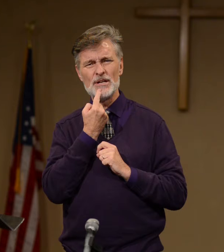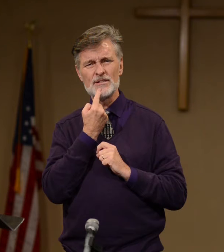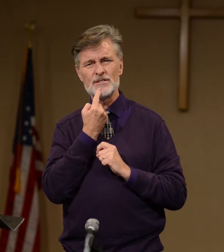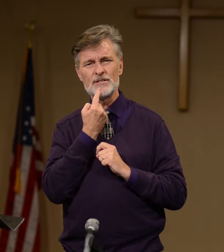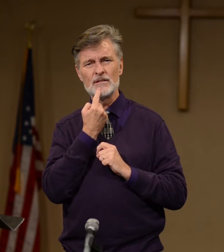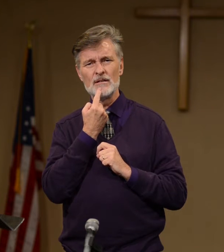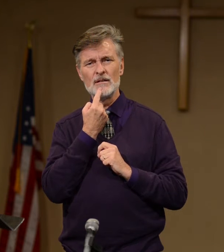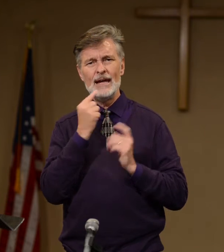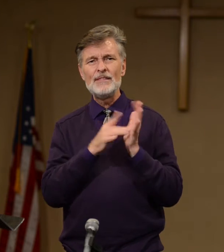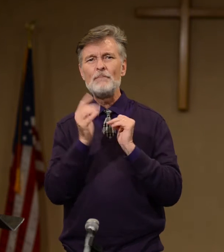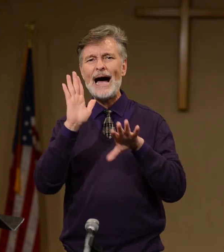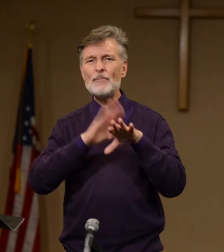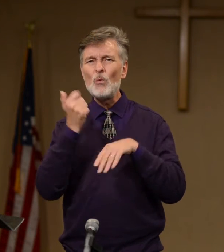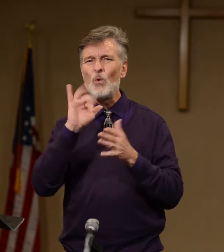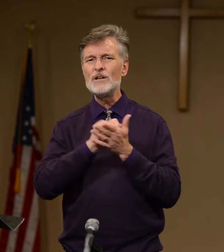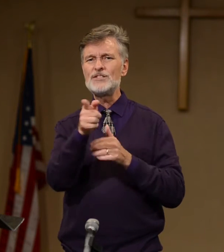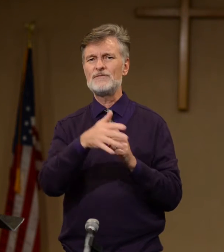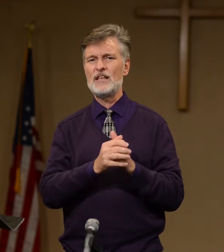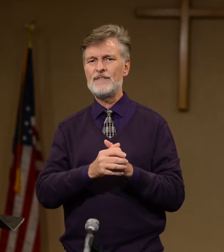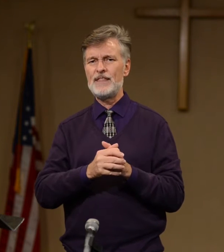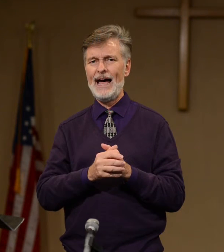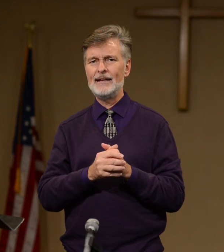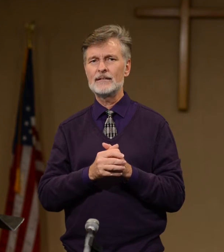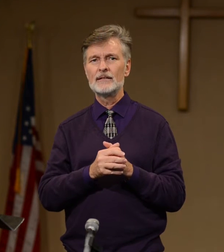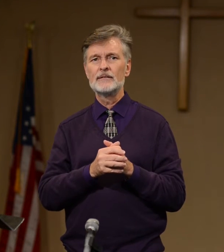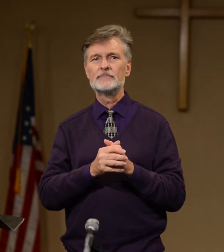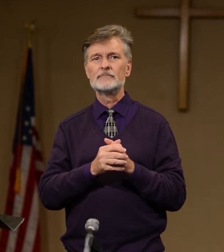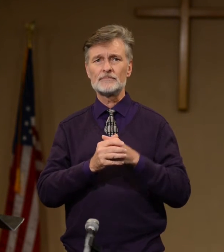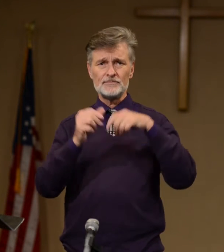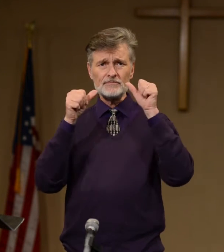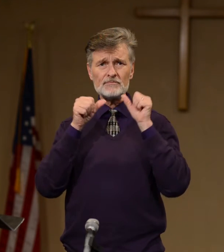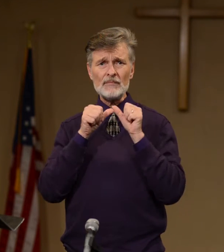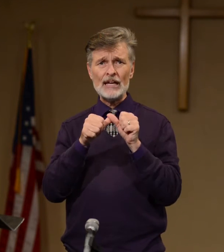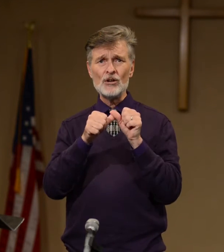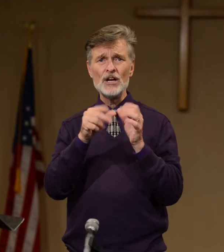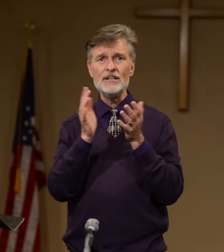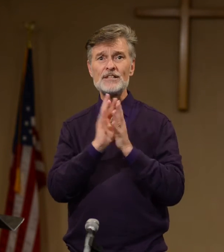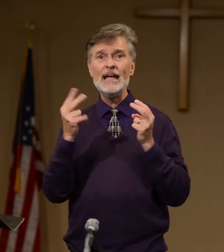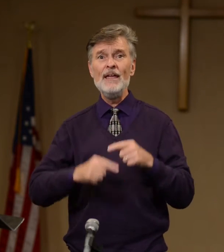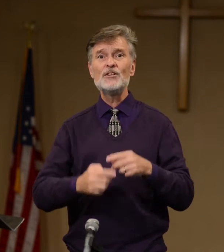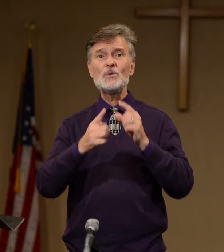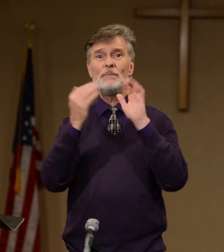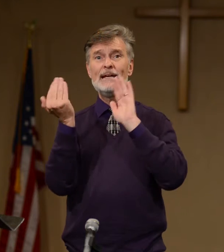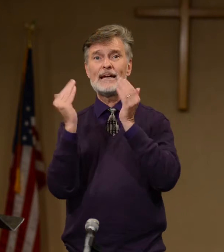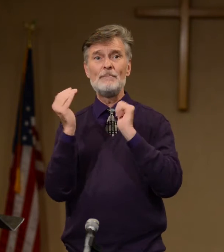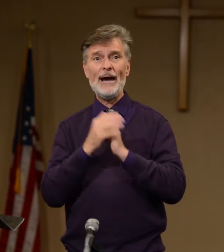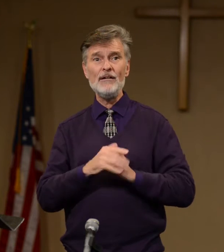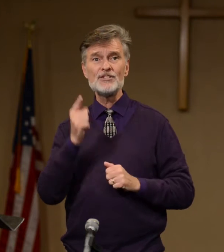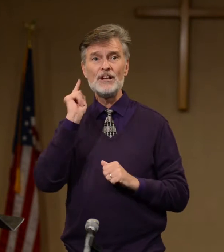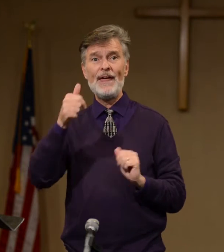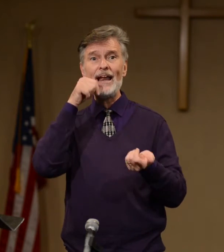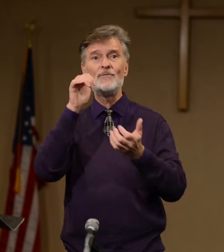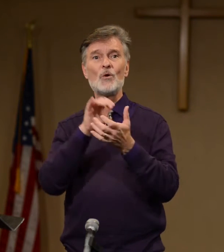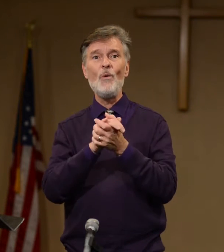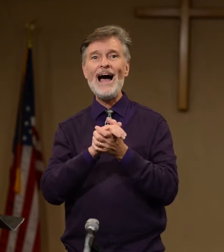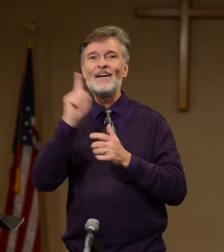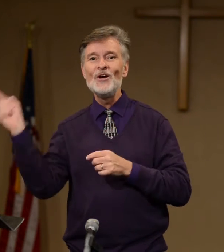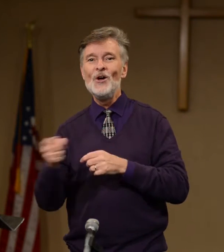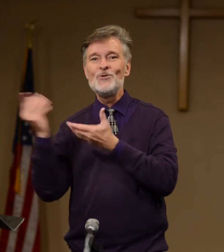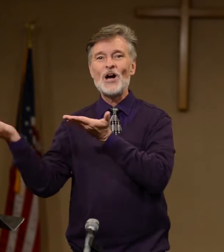bitterness. And the Bible warns us of that. It goes on to say, this would be in comparison to that of your wife, who's always